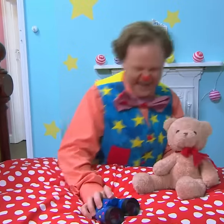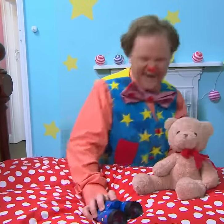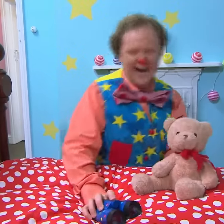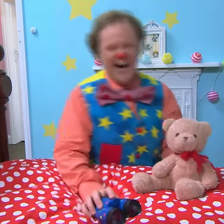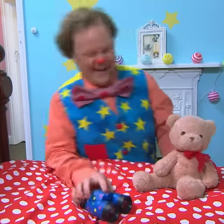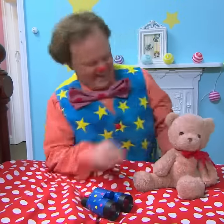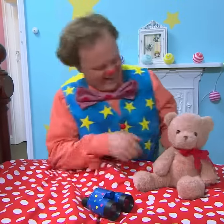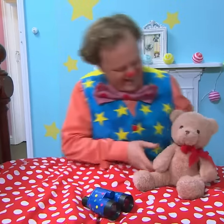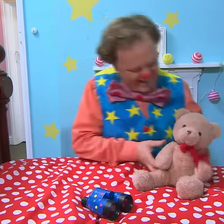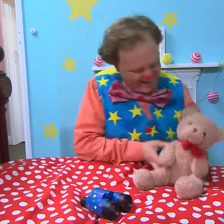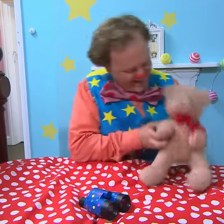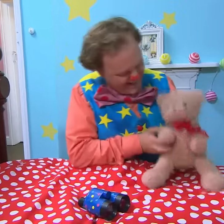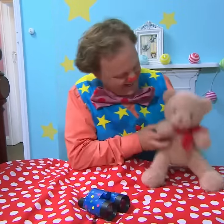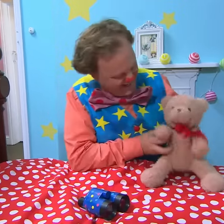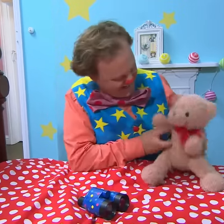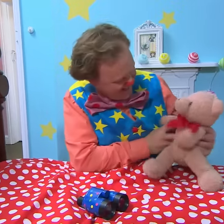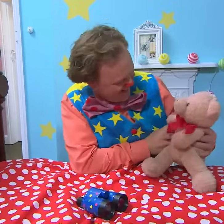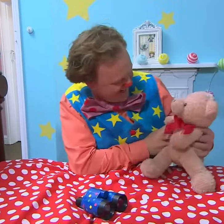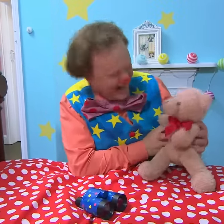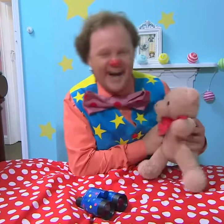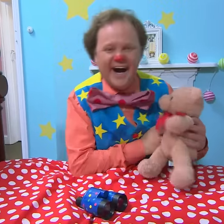Is that the bear you were looking for?